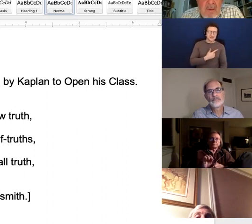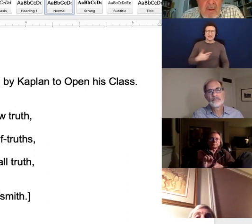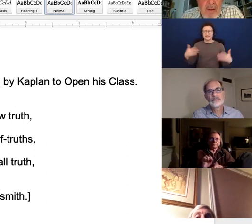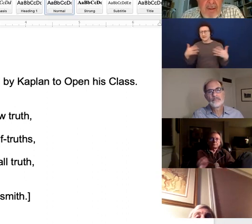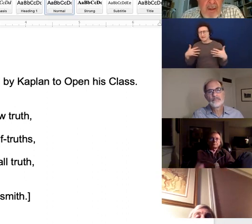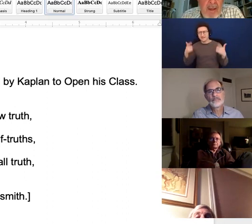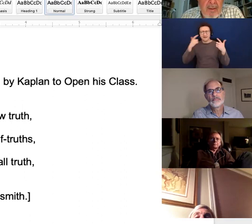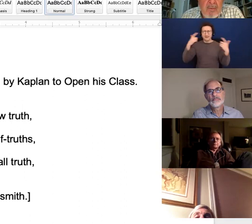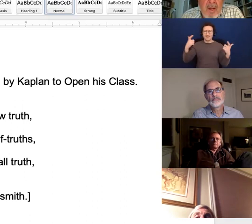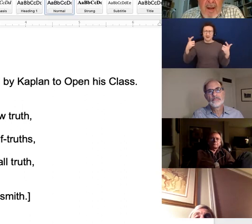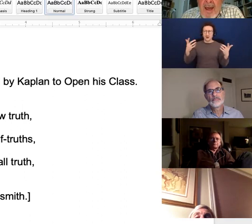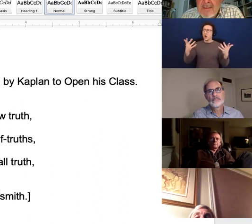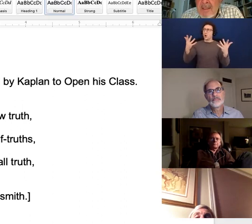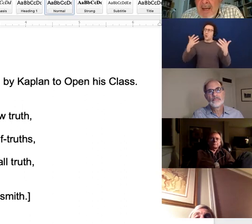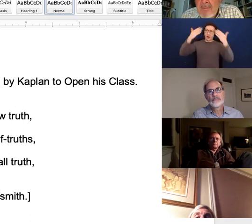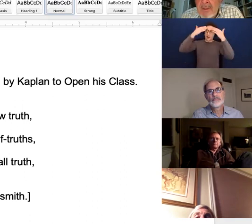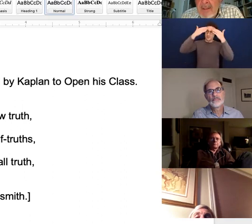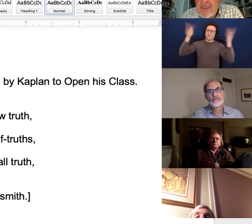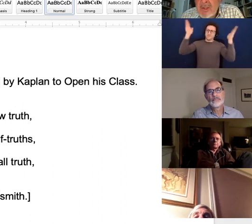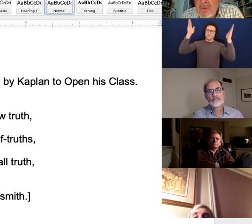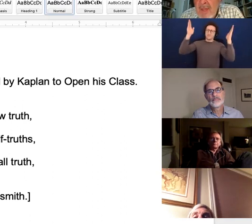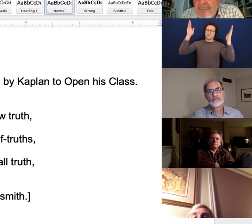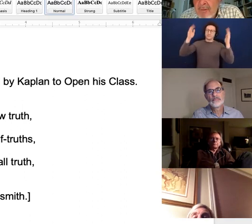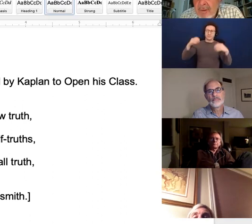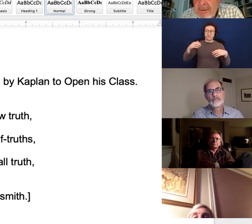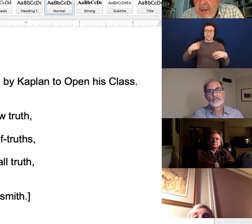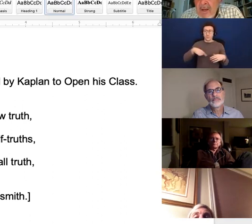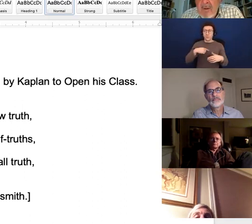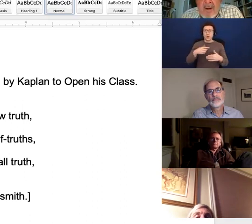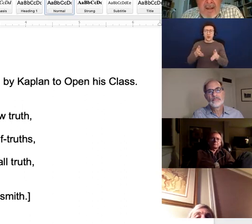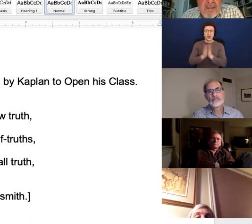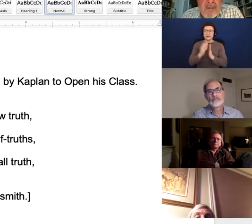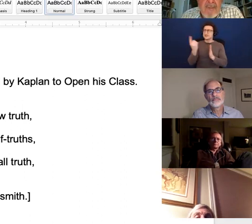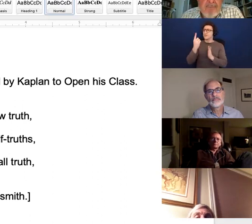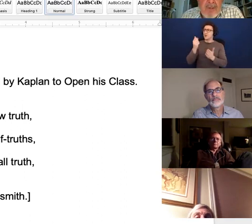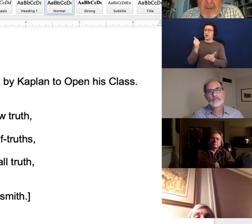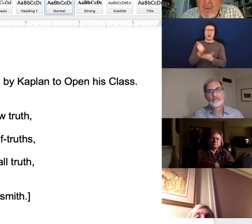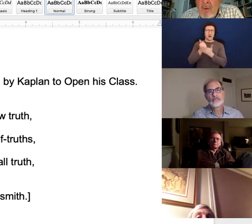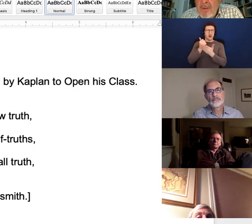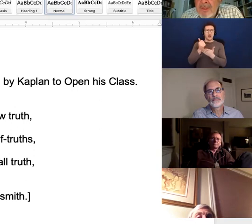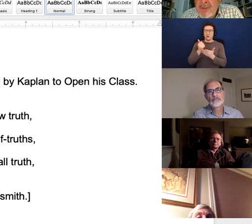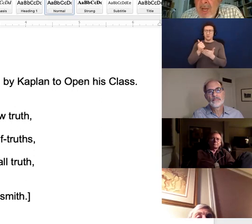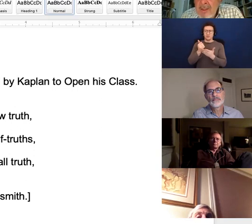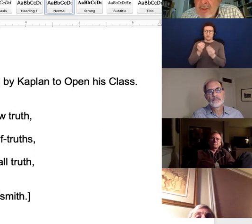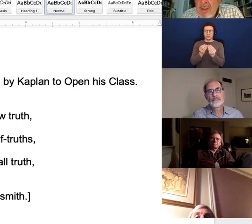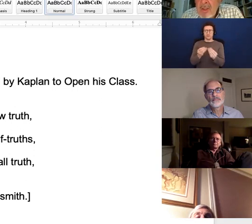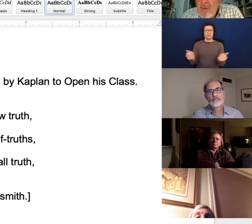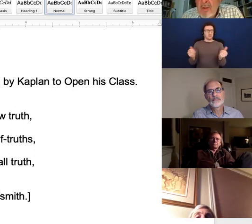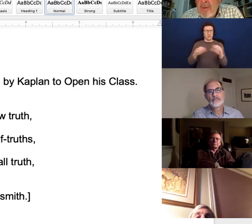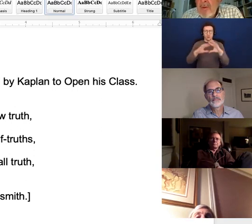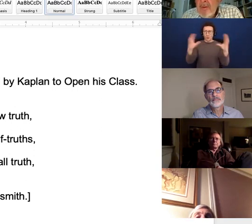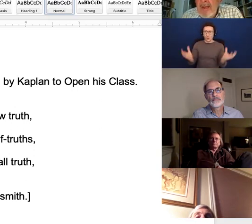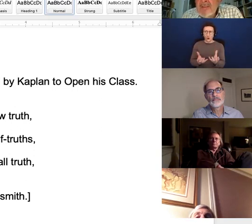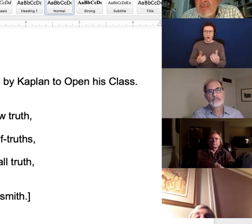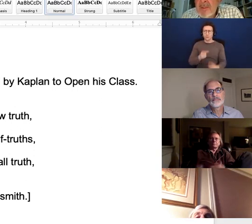arrogance. And we're not asking anybody else to do that for us. We're not asking the world to change.